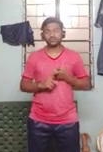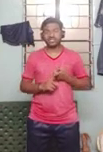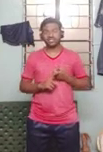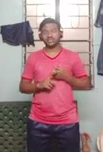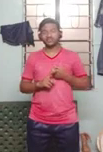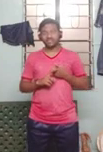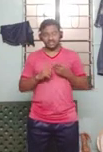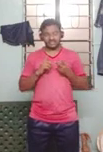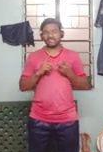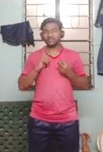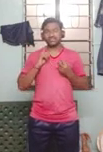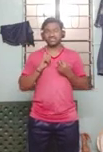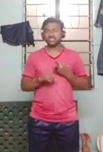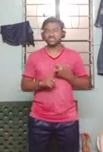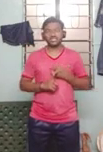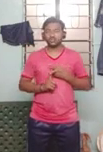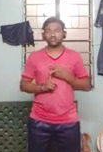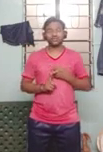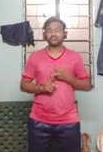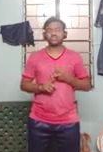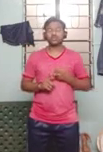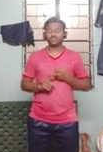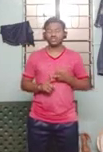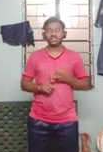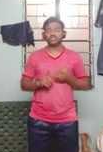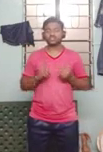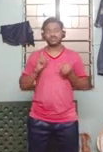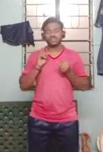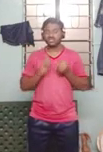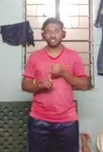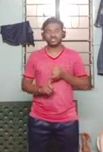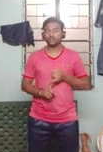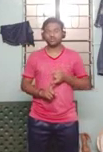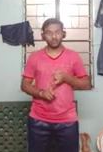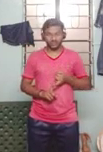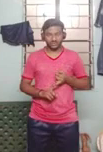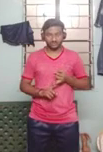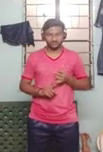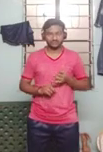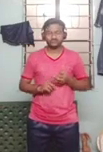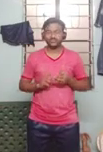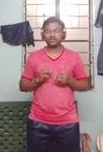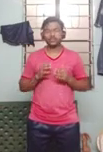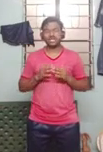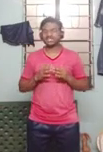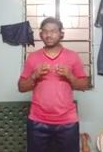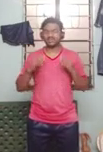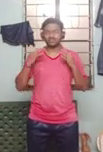object, second one is initialization of your object, and third one is destruction of your object. I'll explain